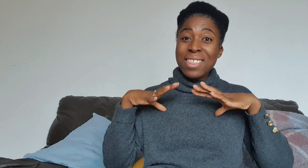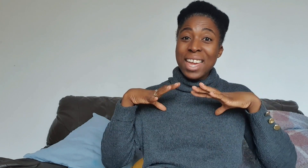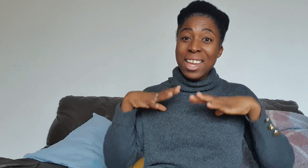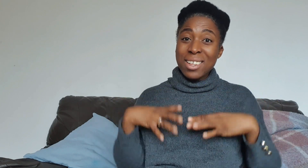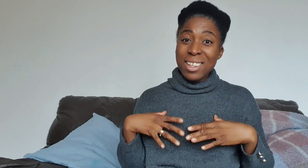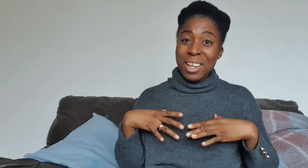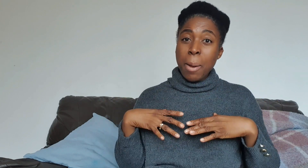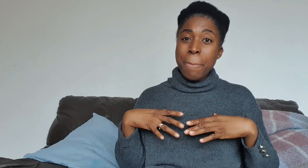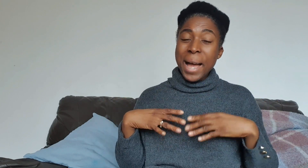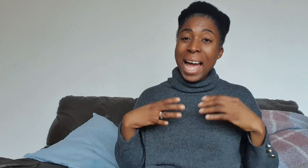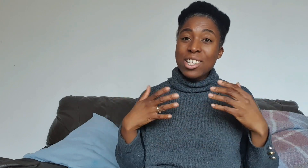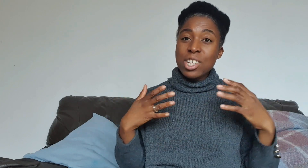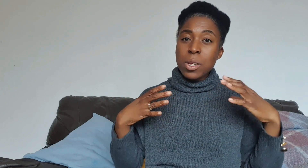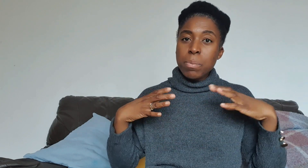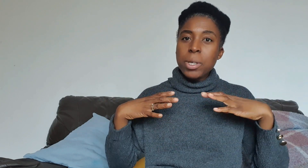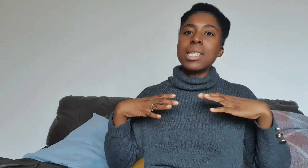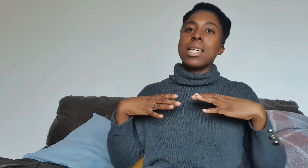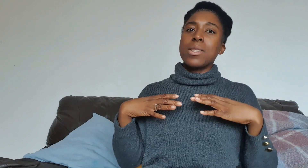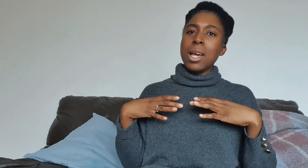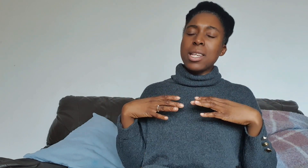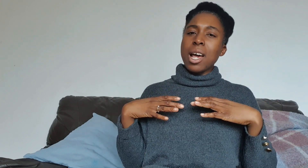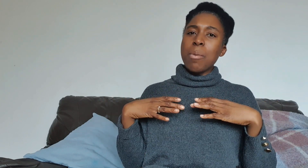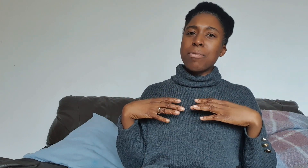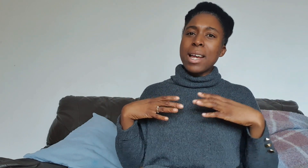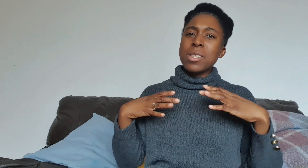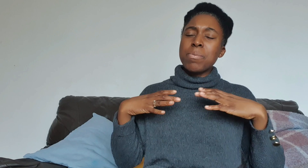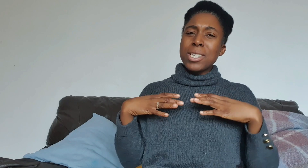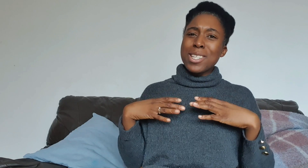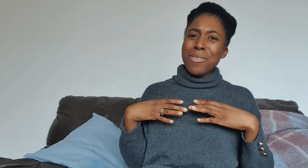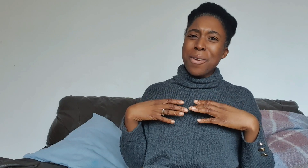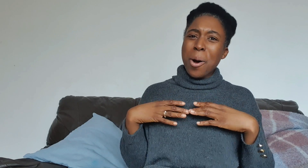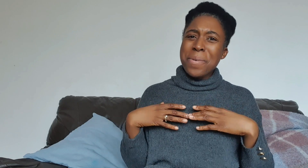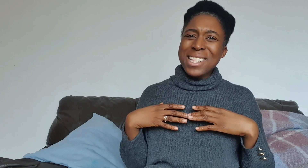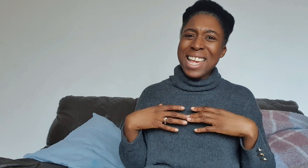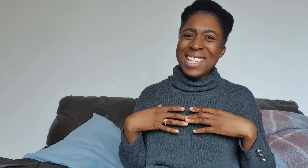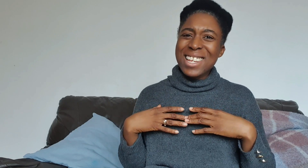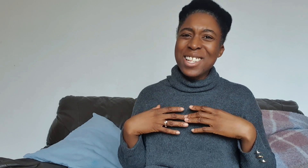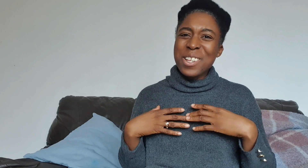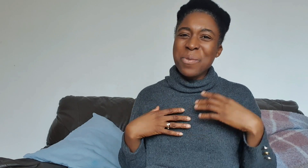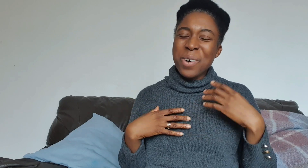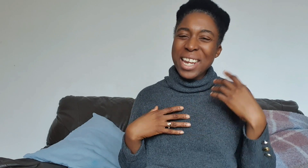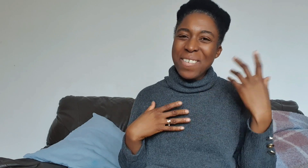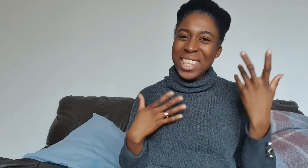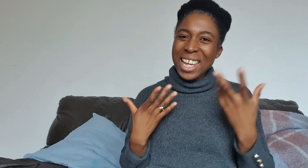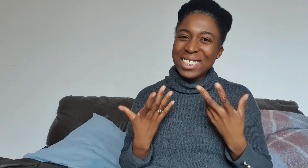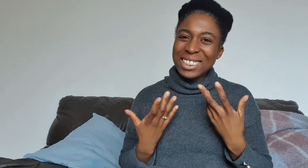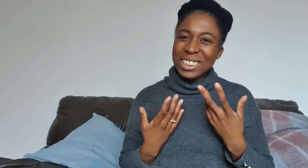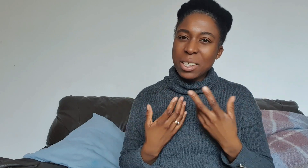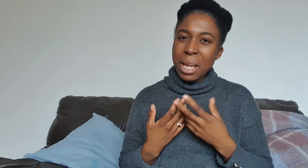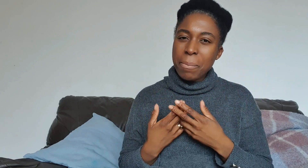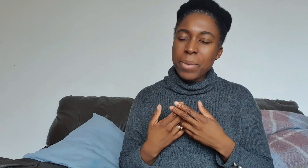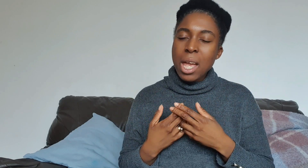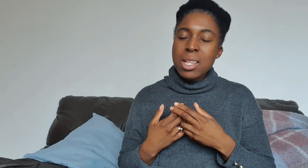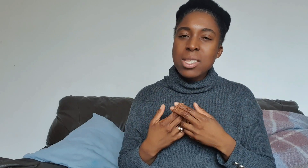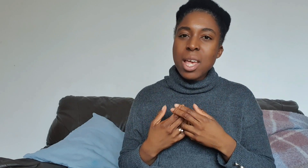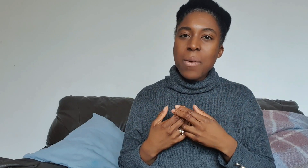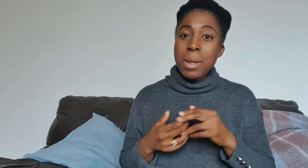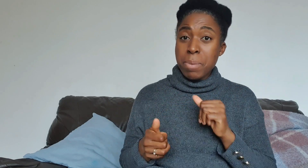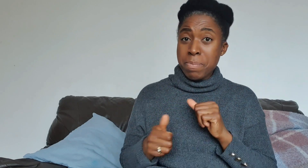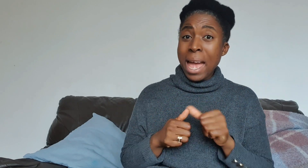thing, but actually your body is upright. So your body is doing opposite to what everything else is doing. So it'd be better